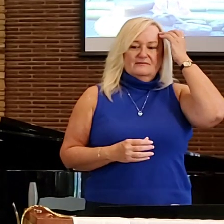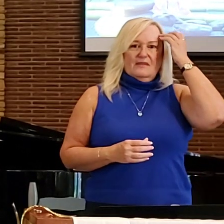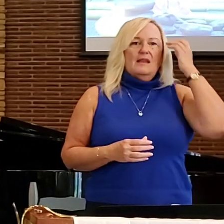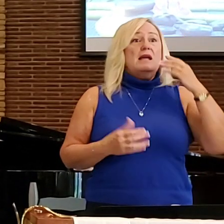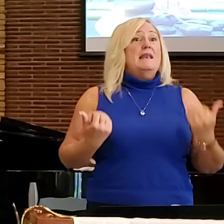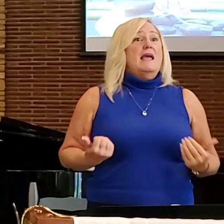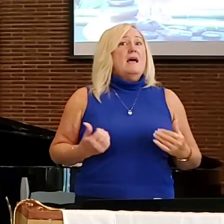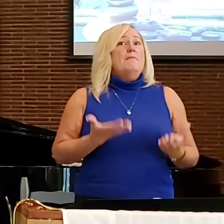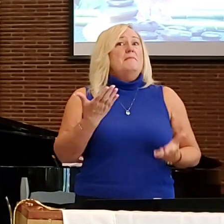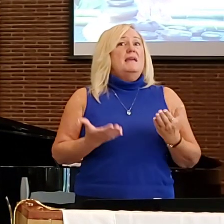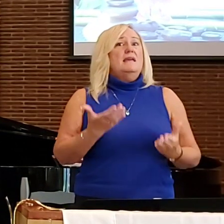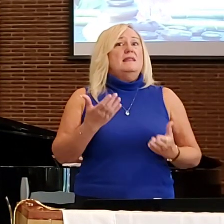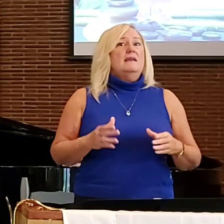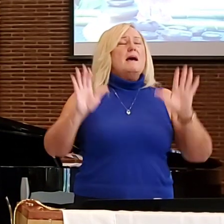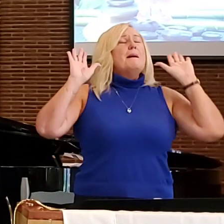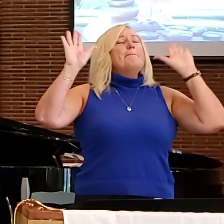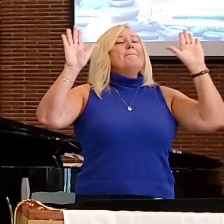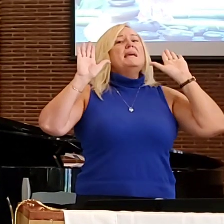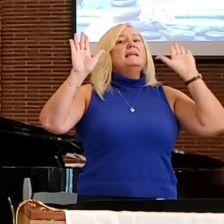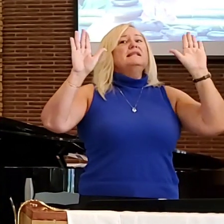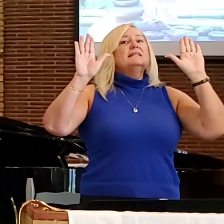And now may the amazing,